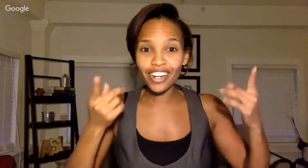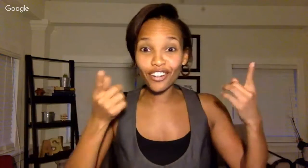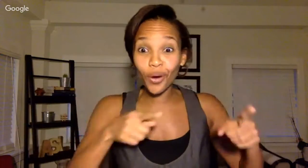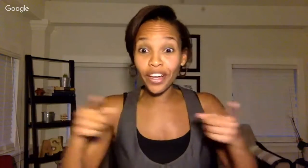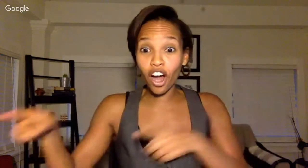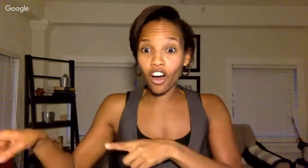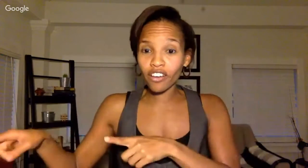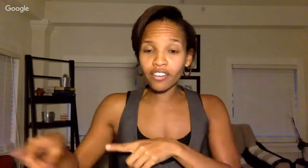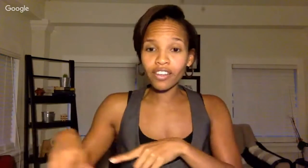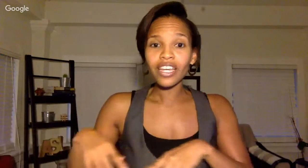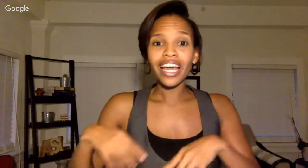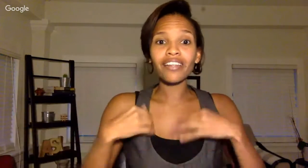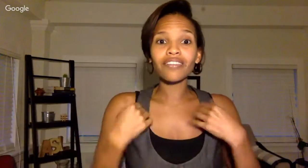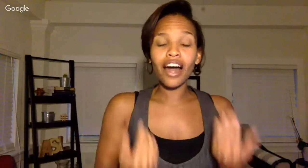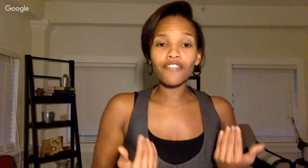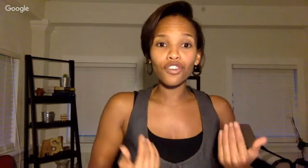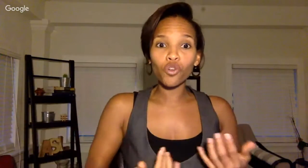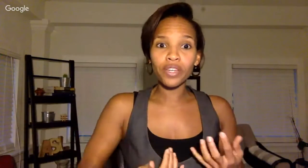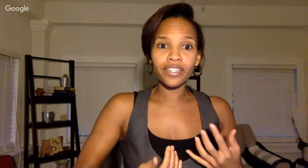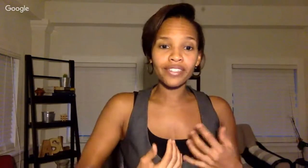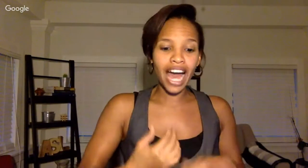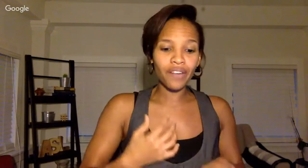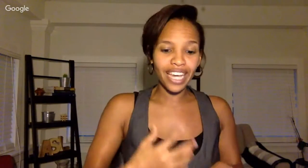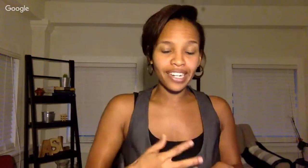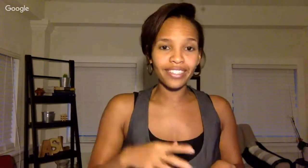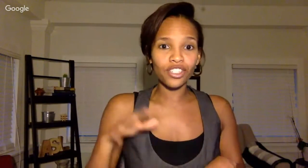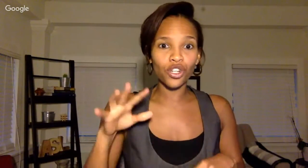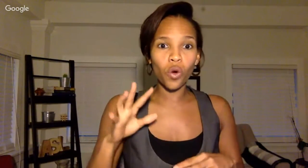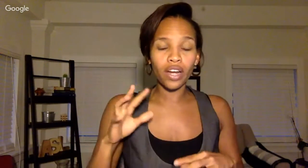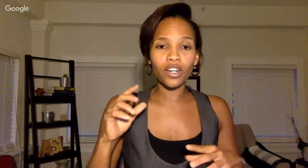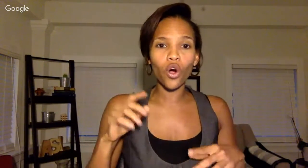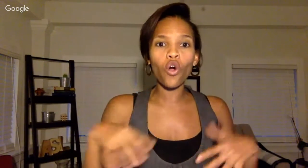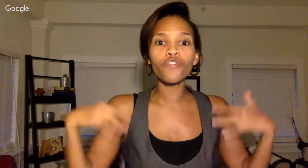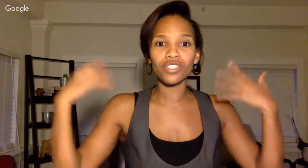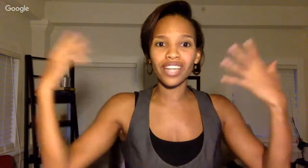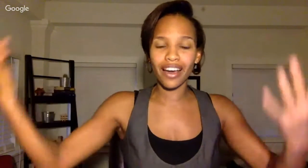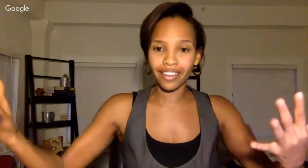are going on, and a lot of newbies have a tendency to want to oversign